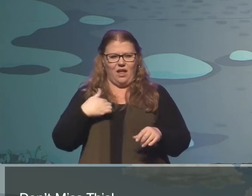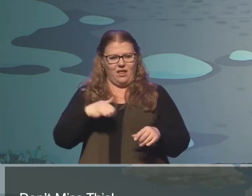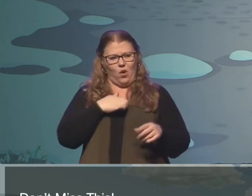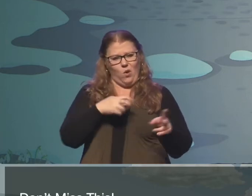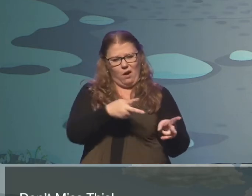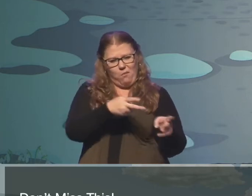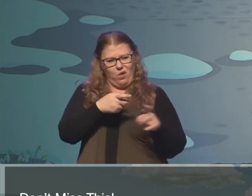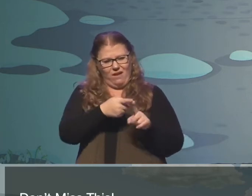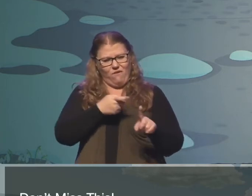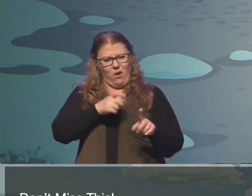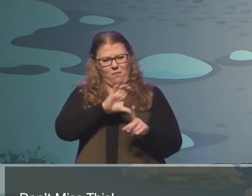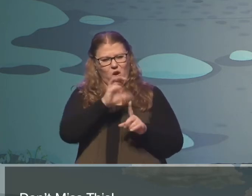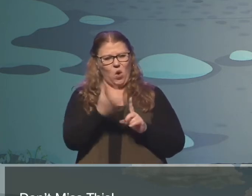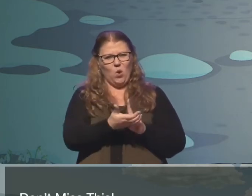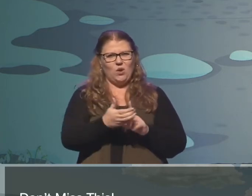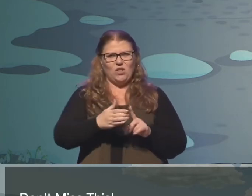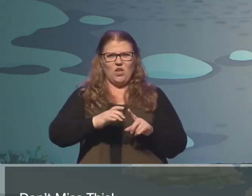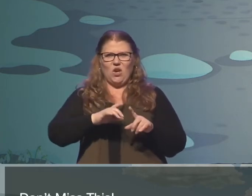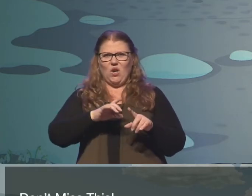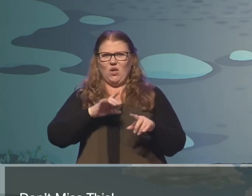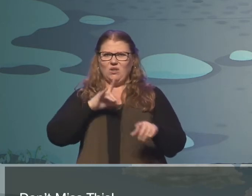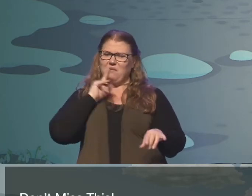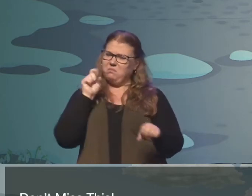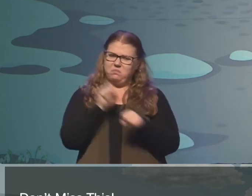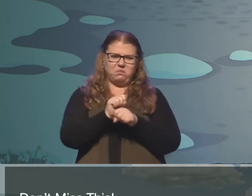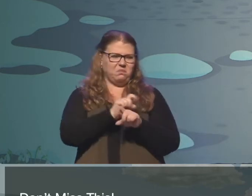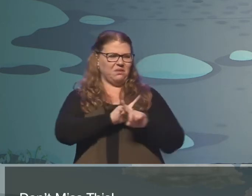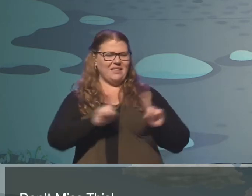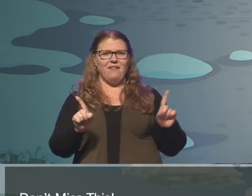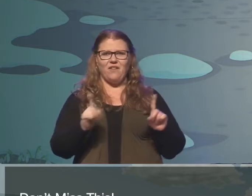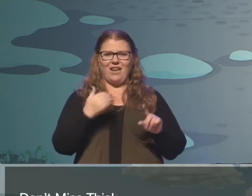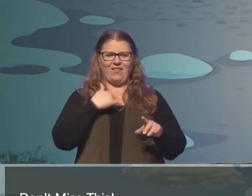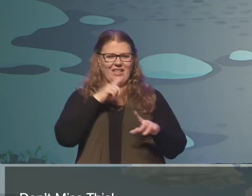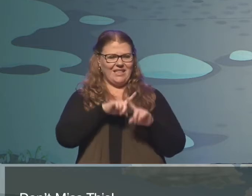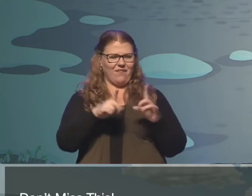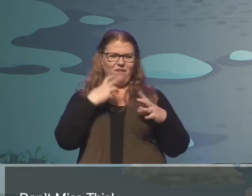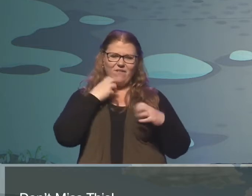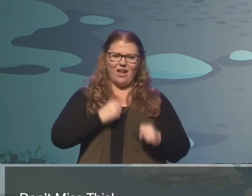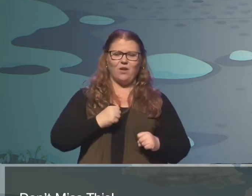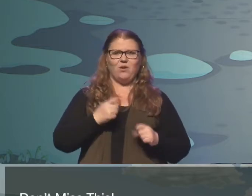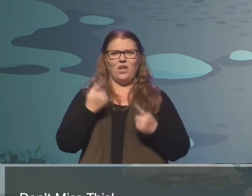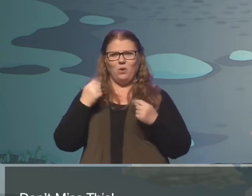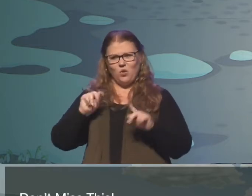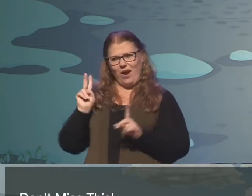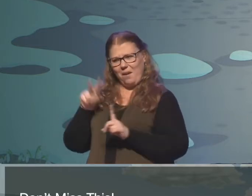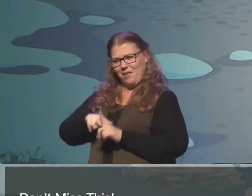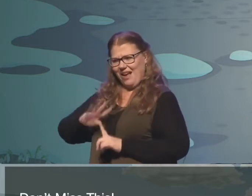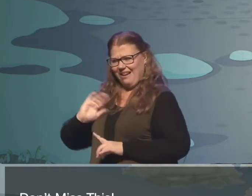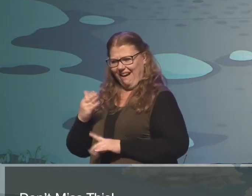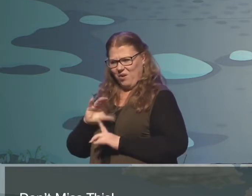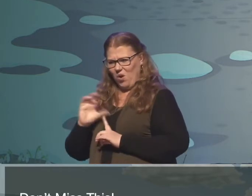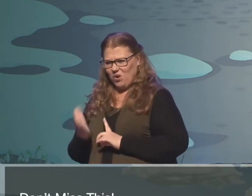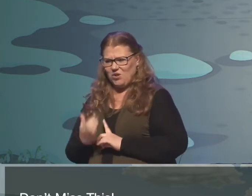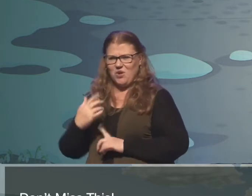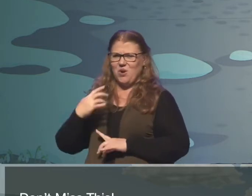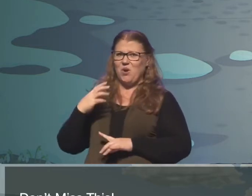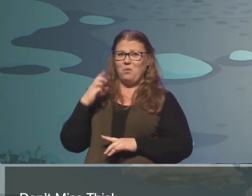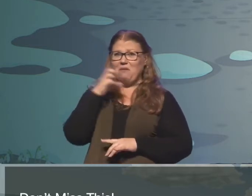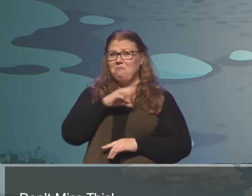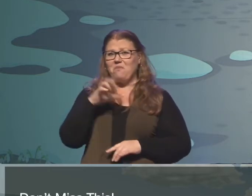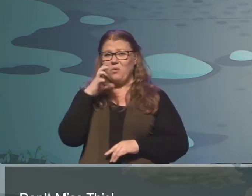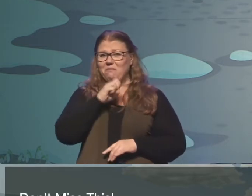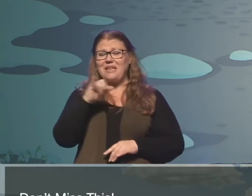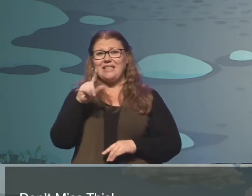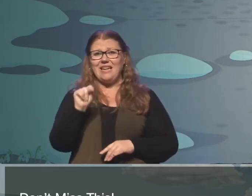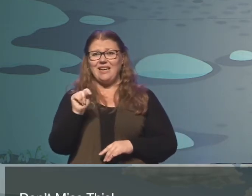from a culture that is so different and so far removed and has different values, and trying to play it, like, we've missed it. I really think the heartbeat of